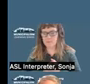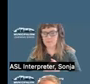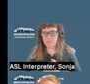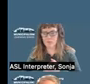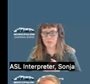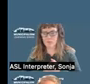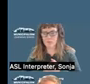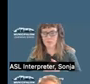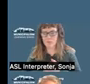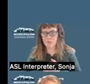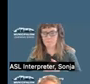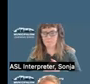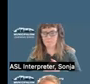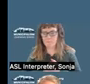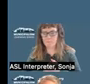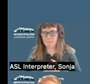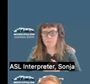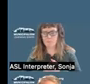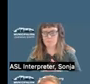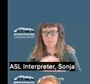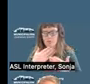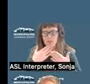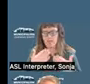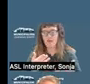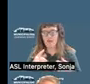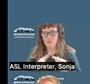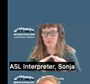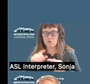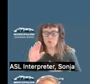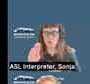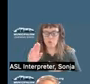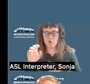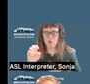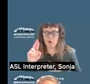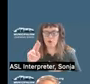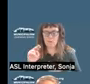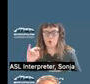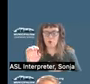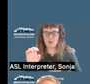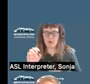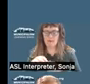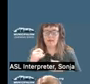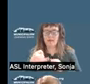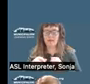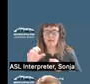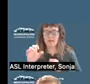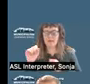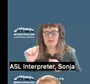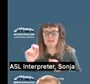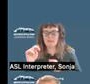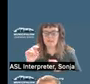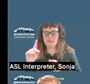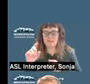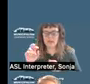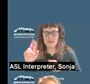but thanks to Bernie Sanders we had a our level a local our